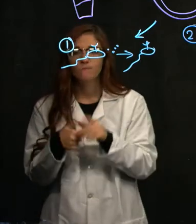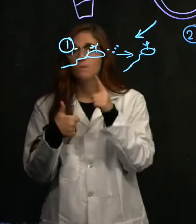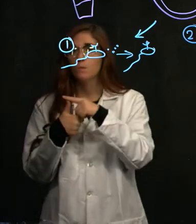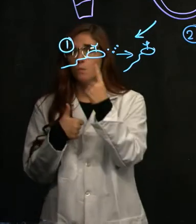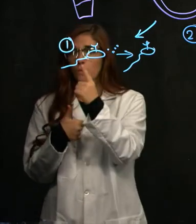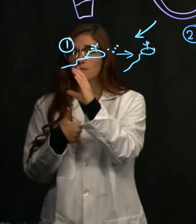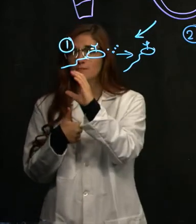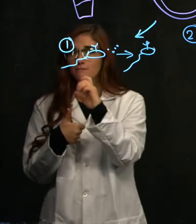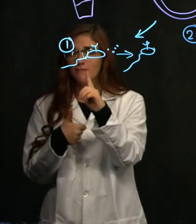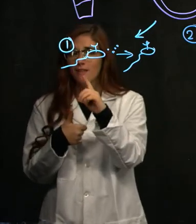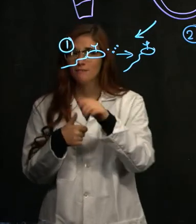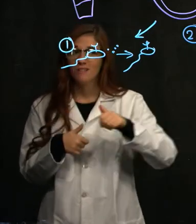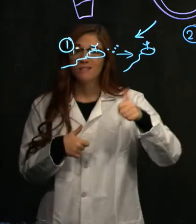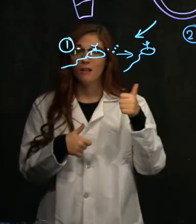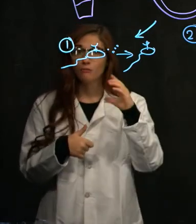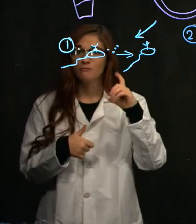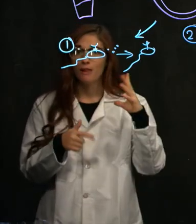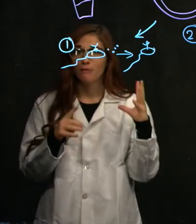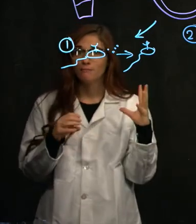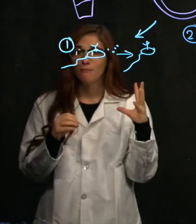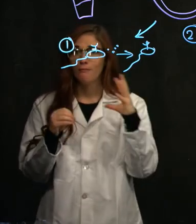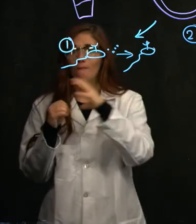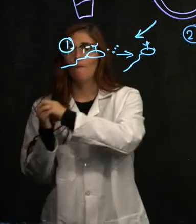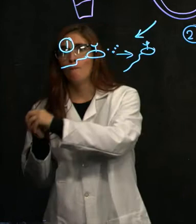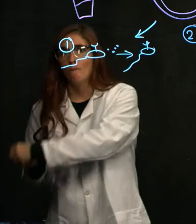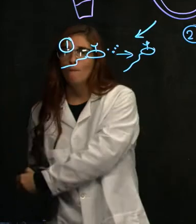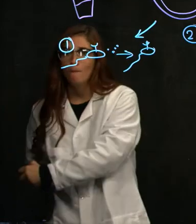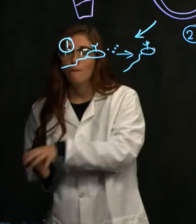if another consumes it or absorbs it,